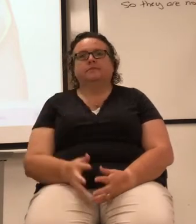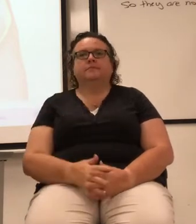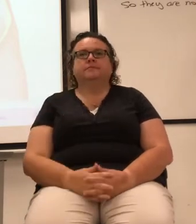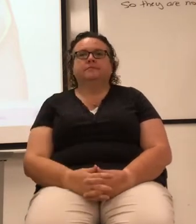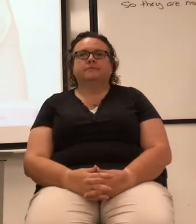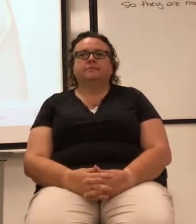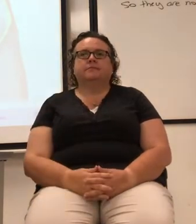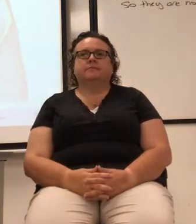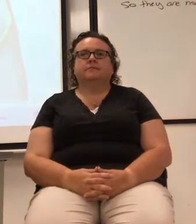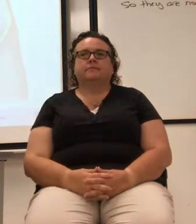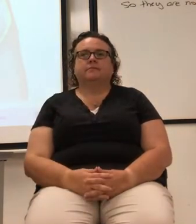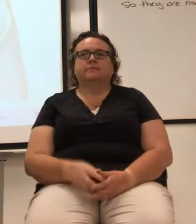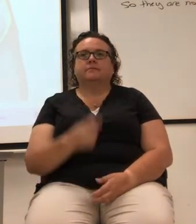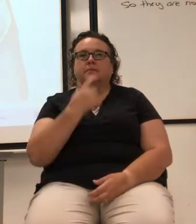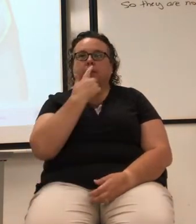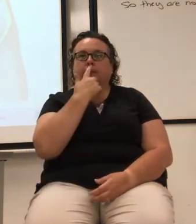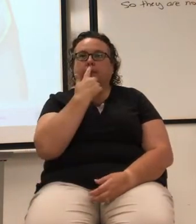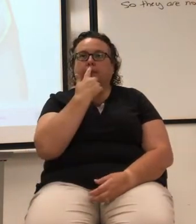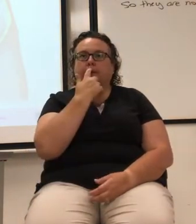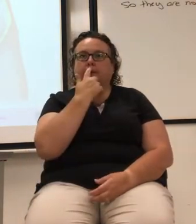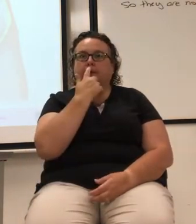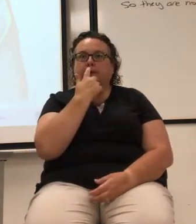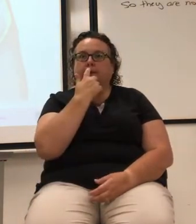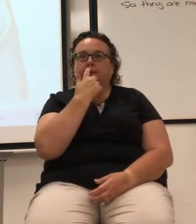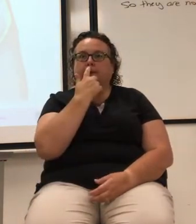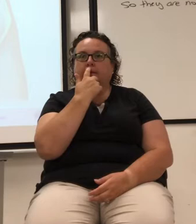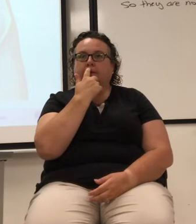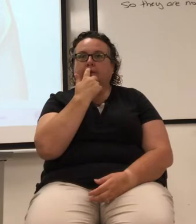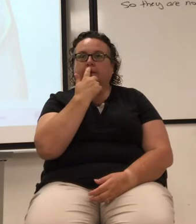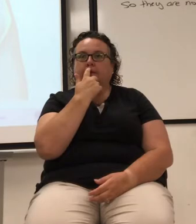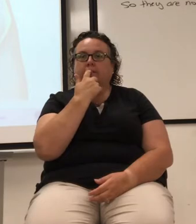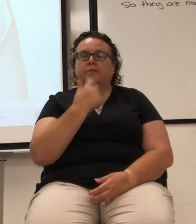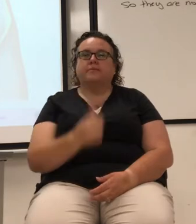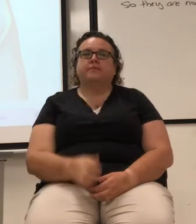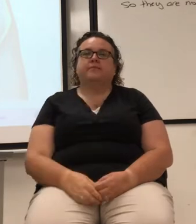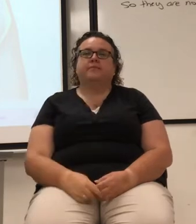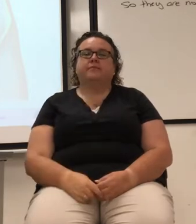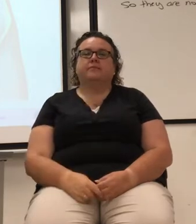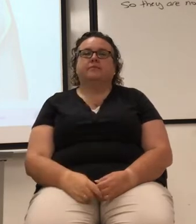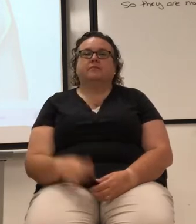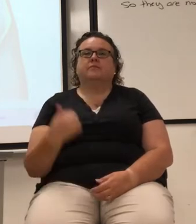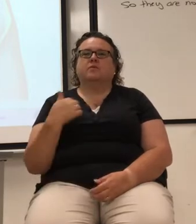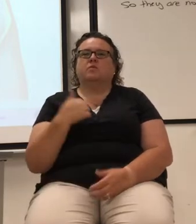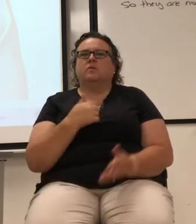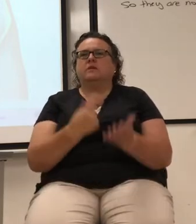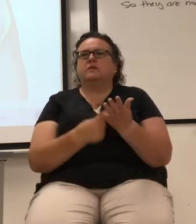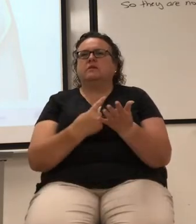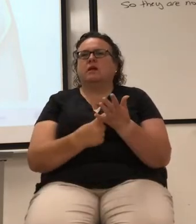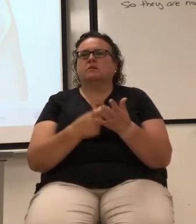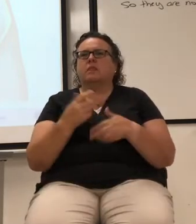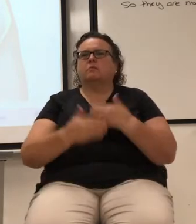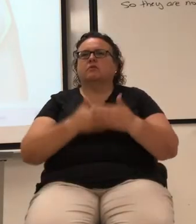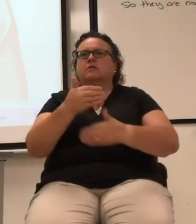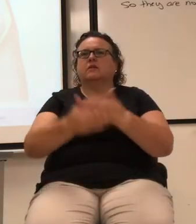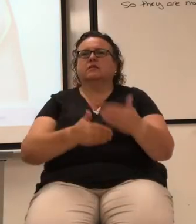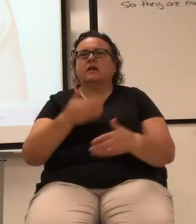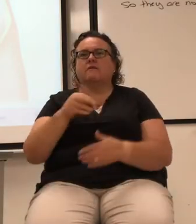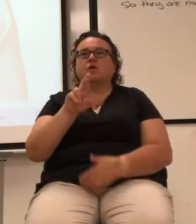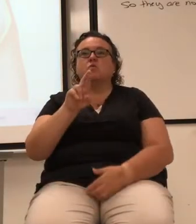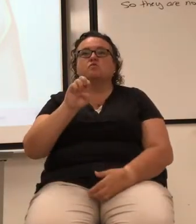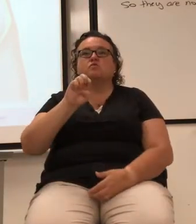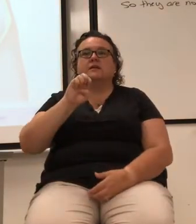lost to the urine. We talk about the process of reabsorption a lot today.